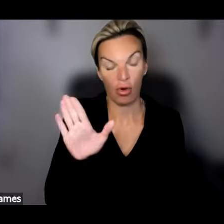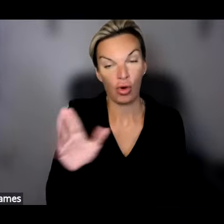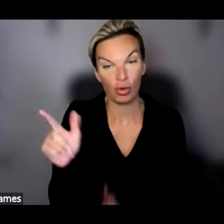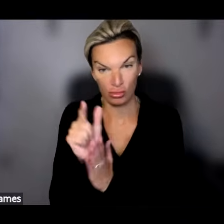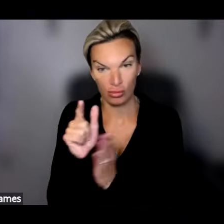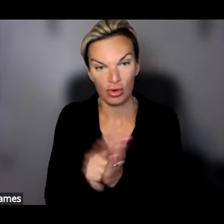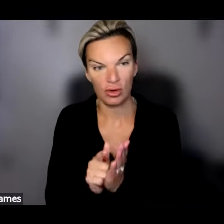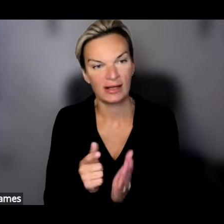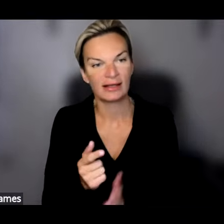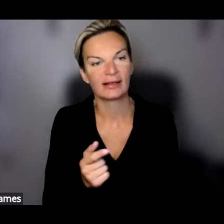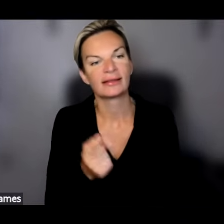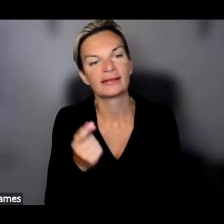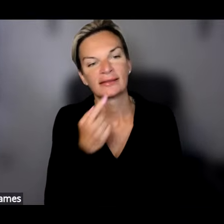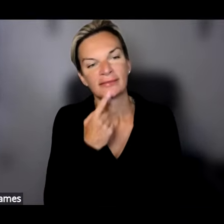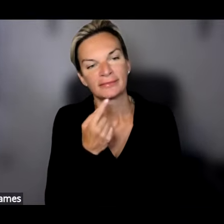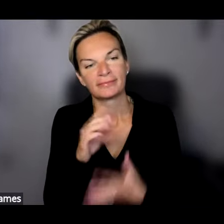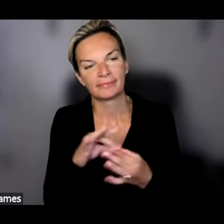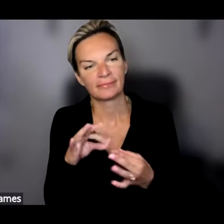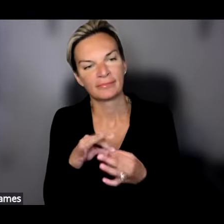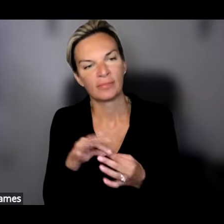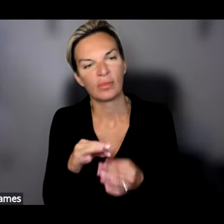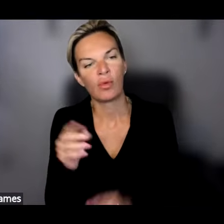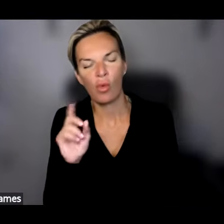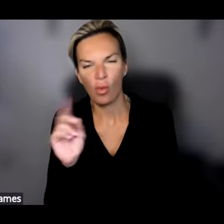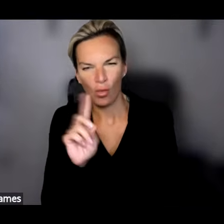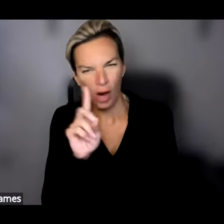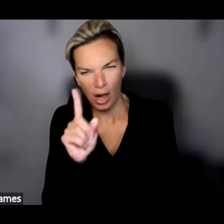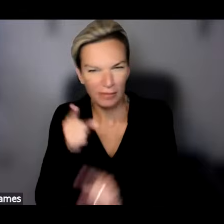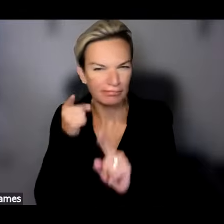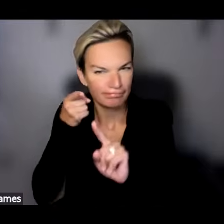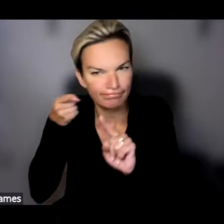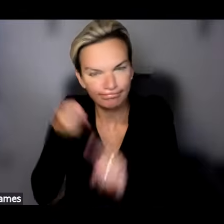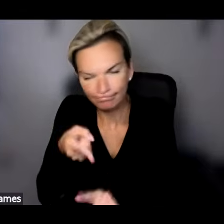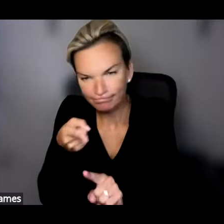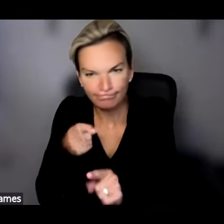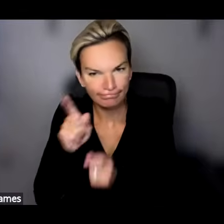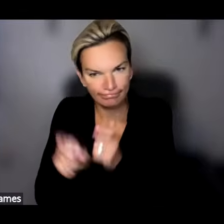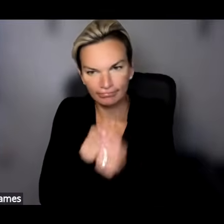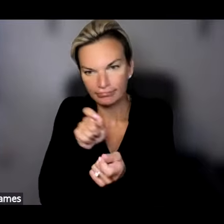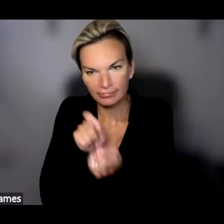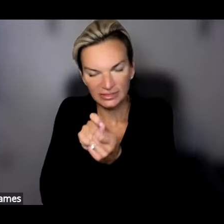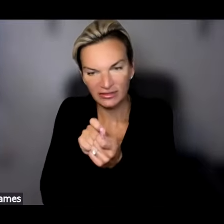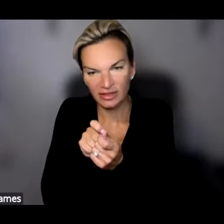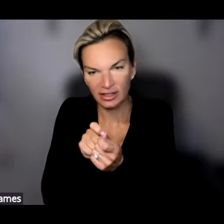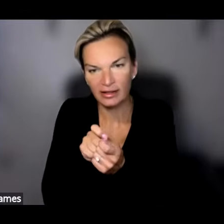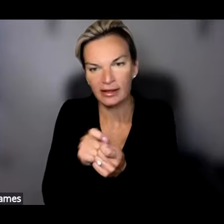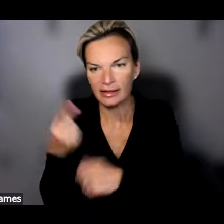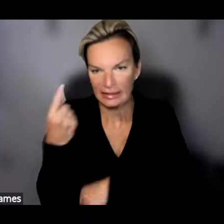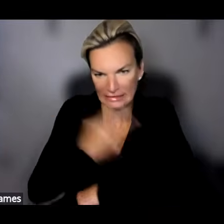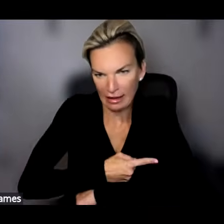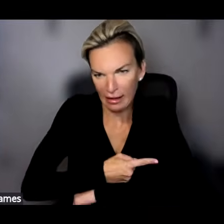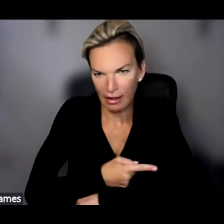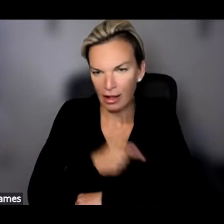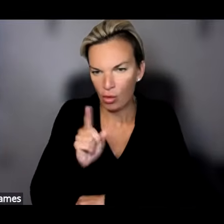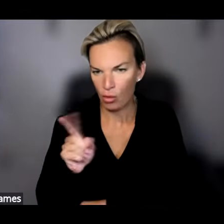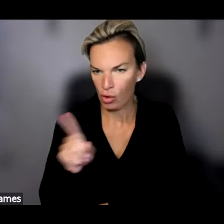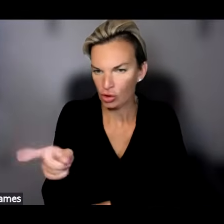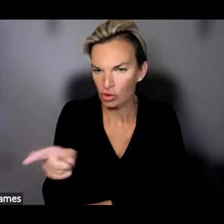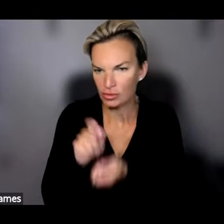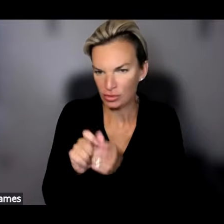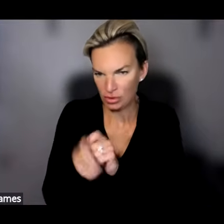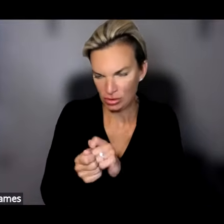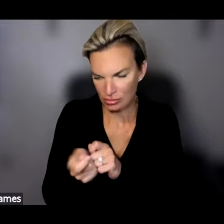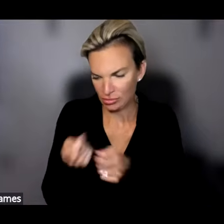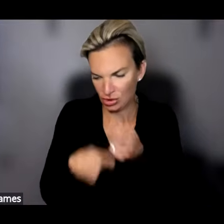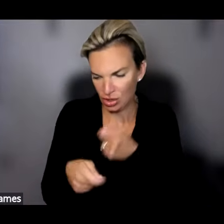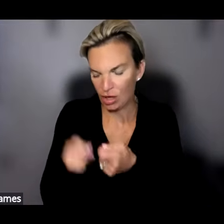to identify a particular voter record, a particular change, and a particular day. But that asks